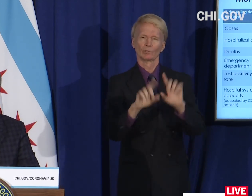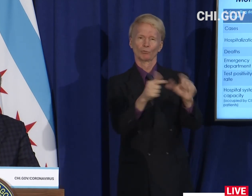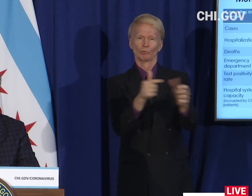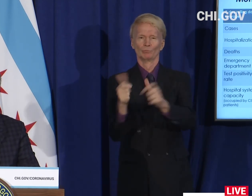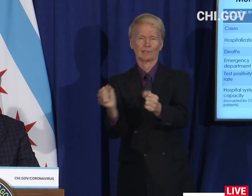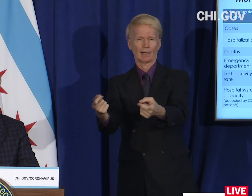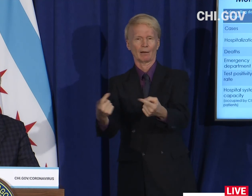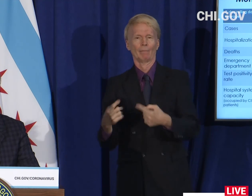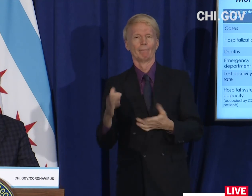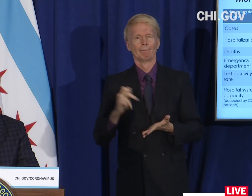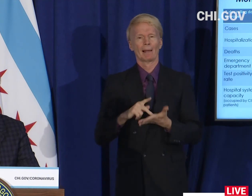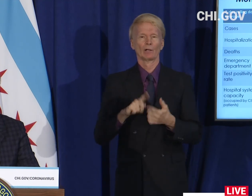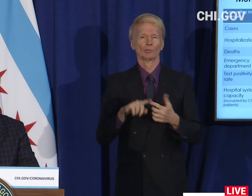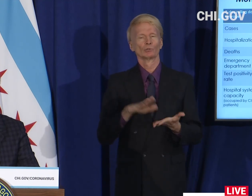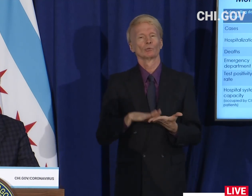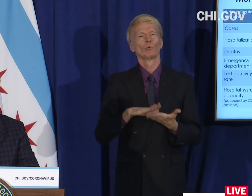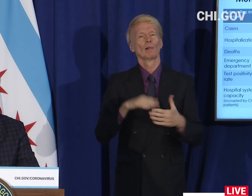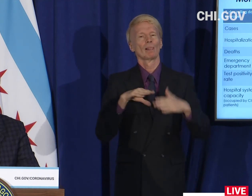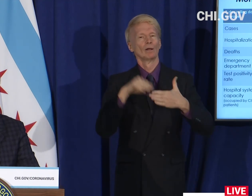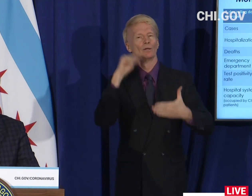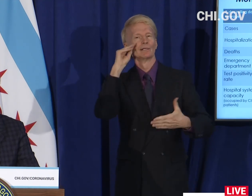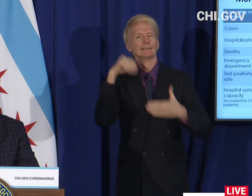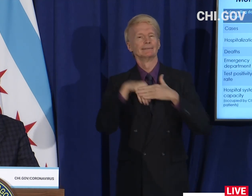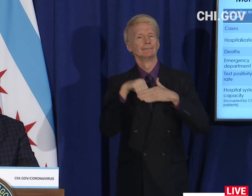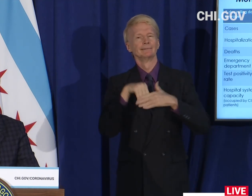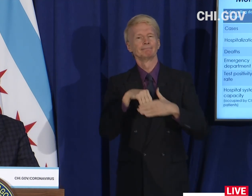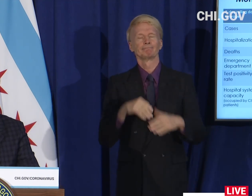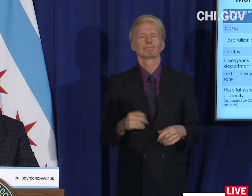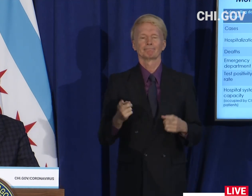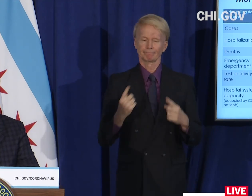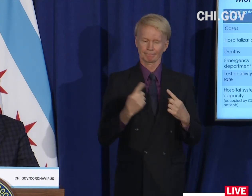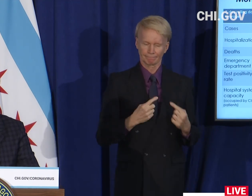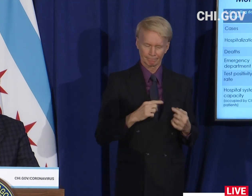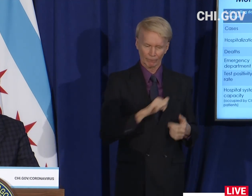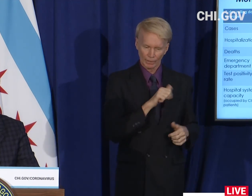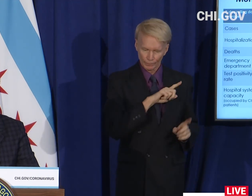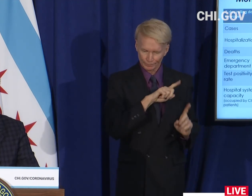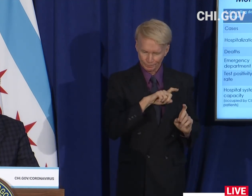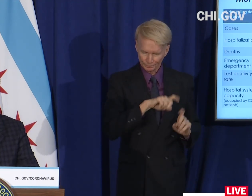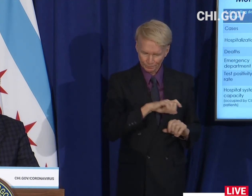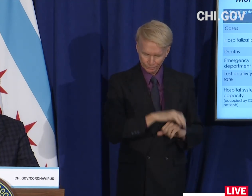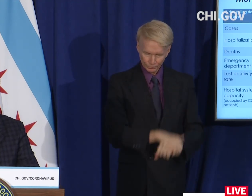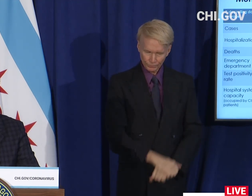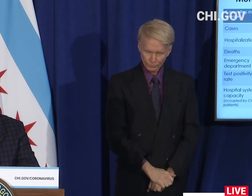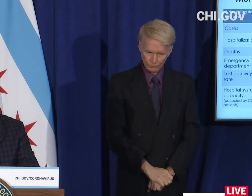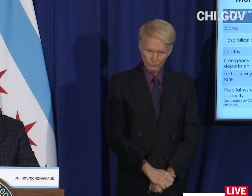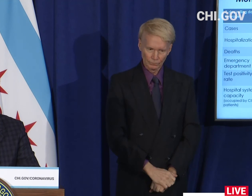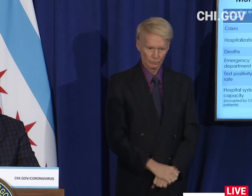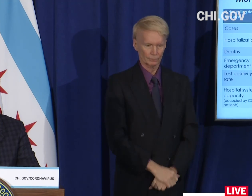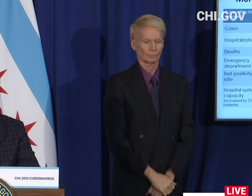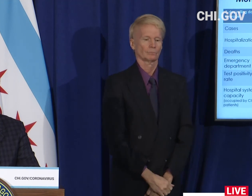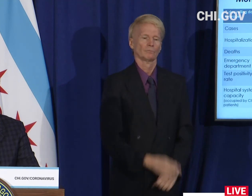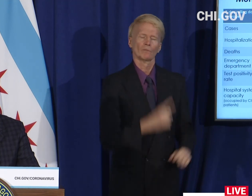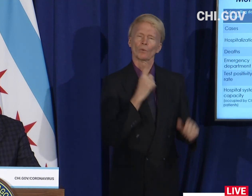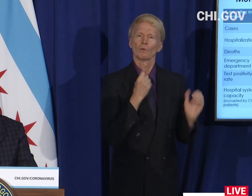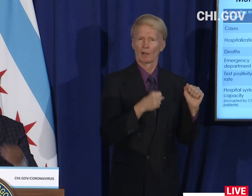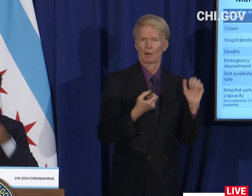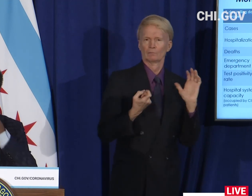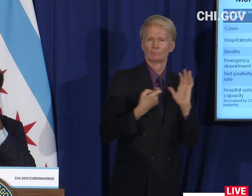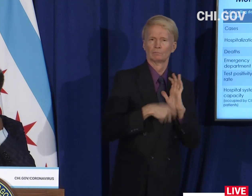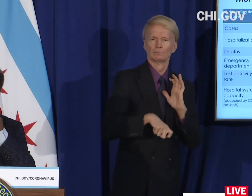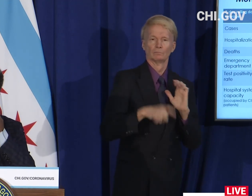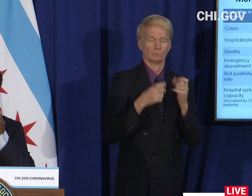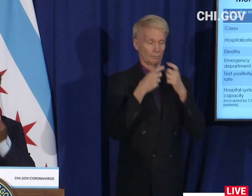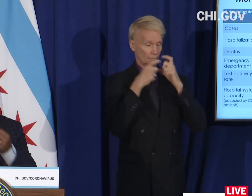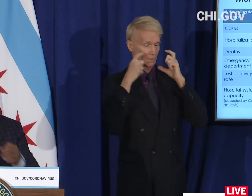Quinn. New York City announced at the end of September it would start imposing fines of up to $1,000 for people who refuse to